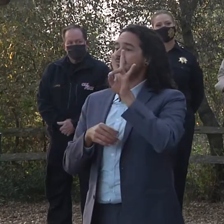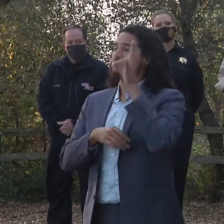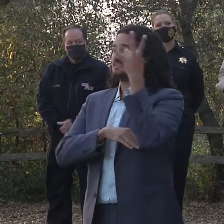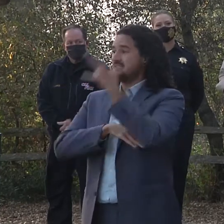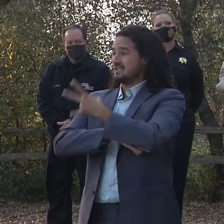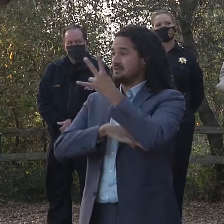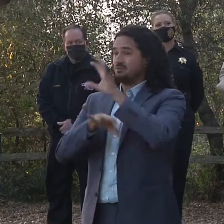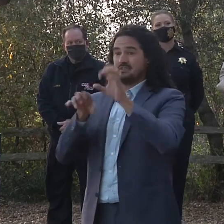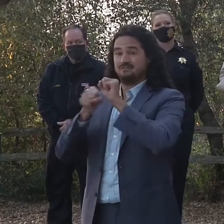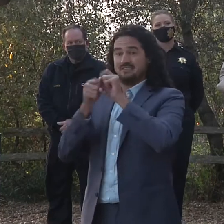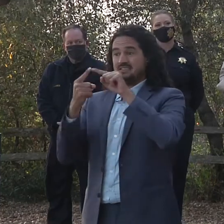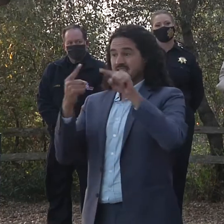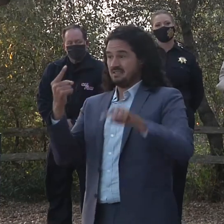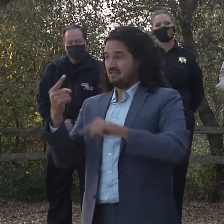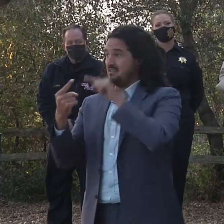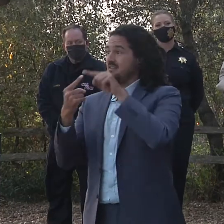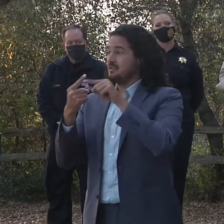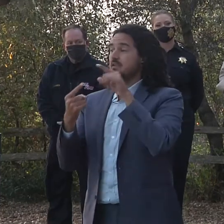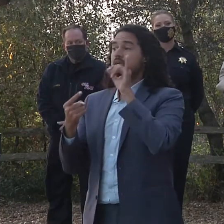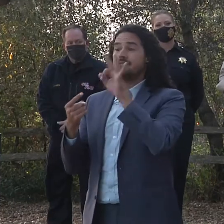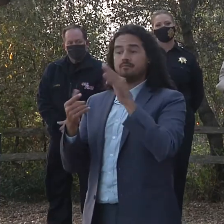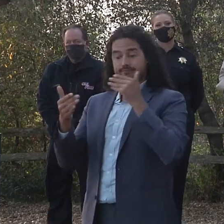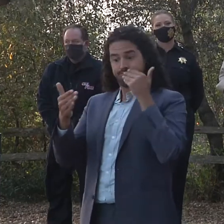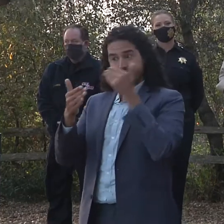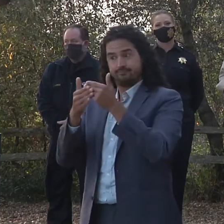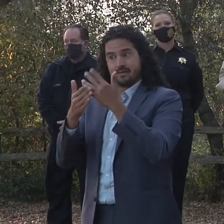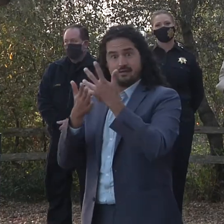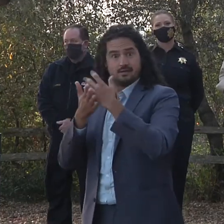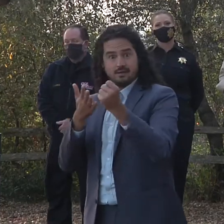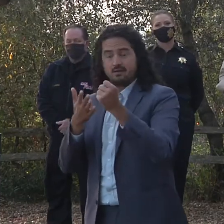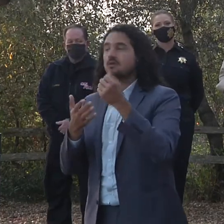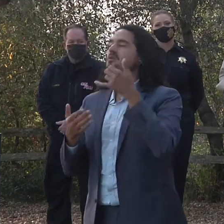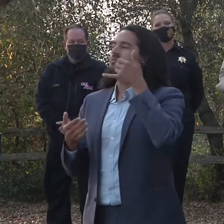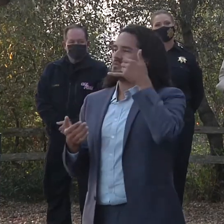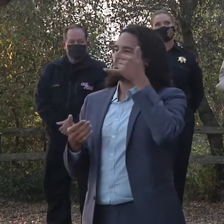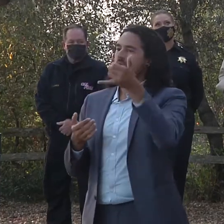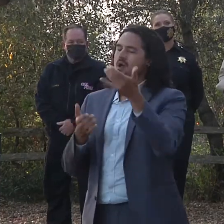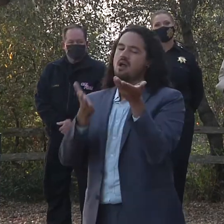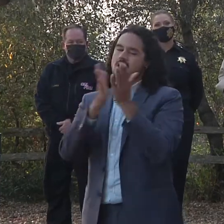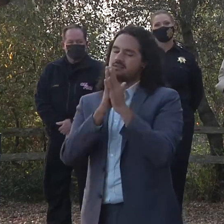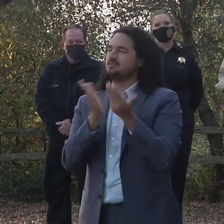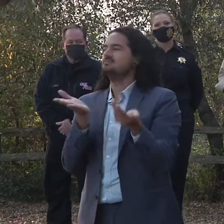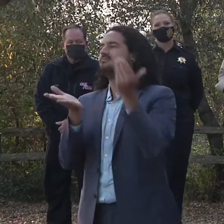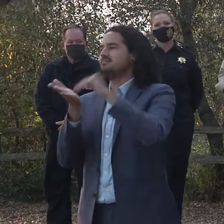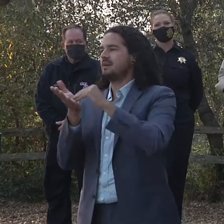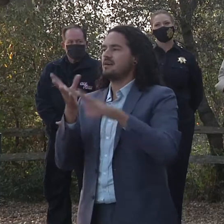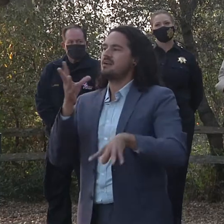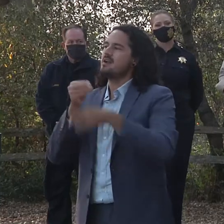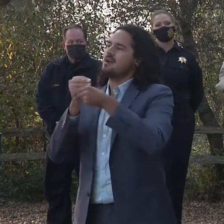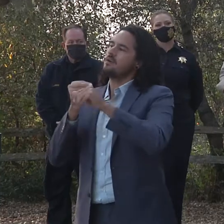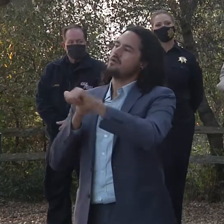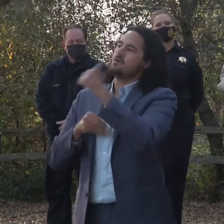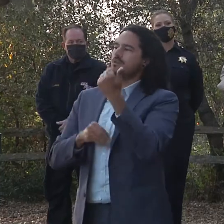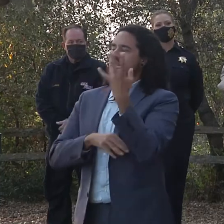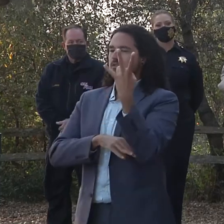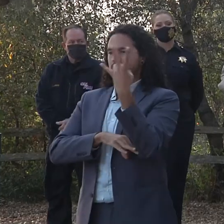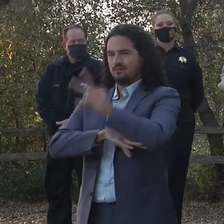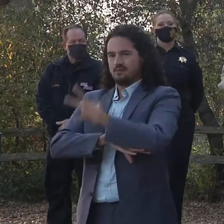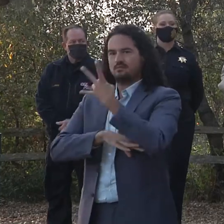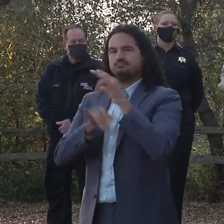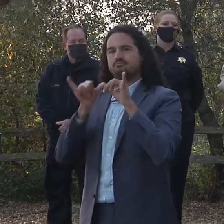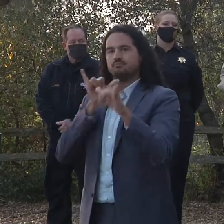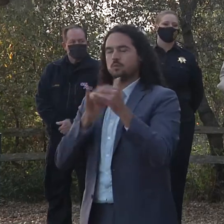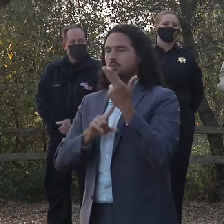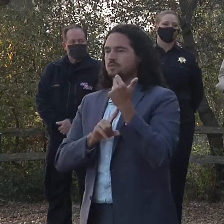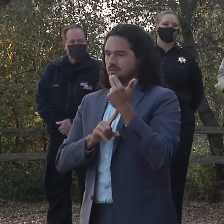you to re-up and call that number and get some information on how to go ahead and do that. Lastly, I want to just note that